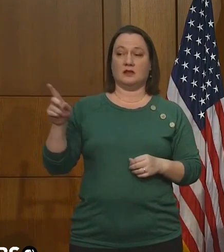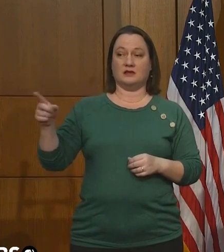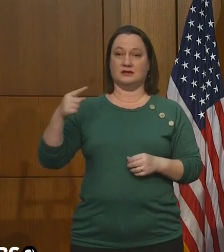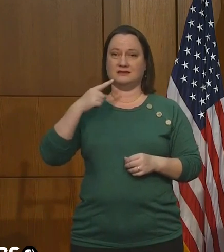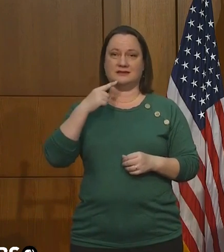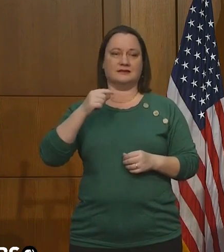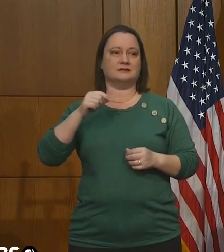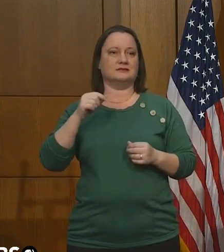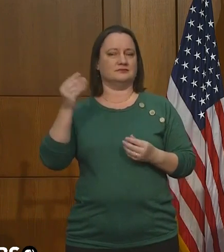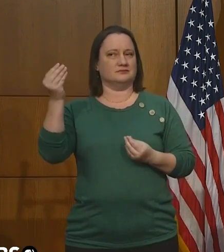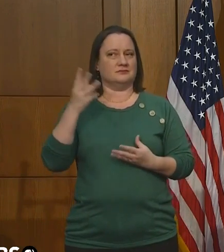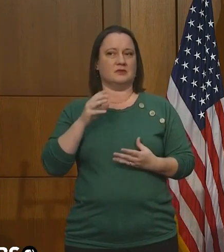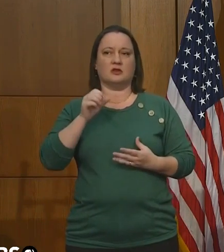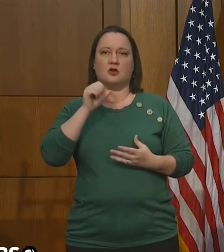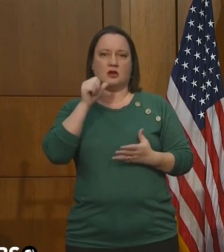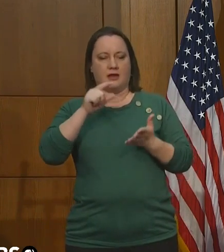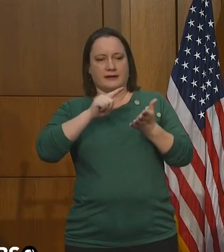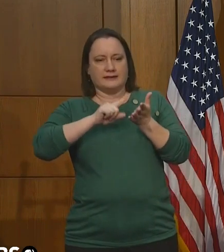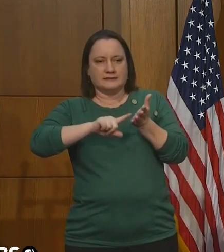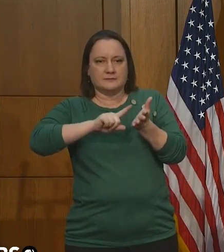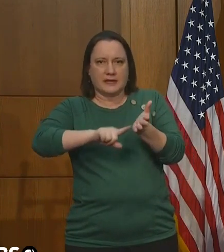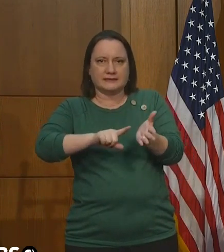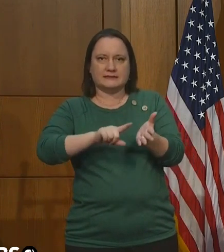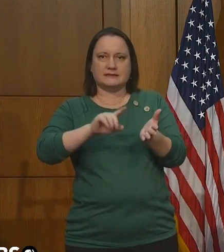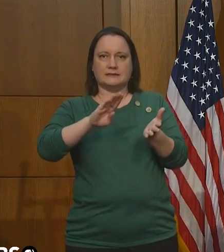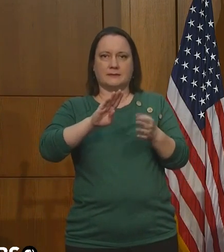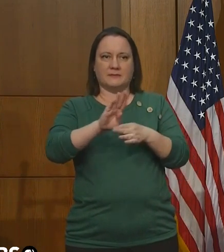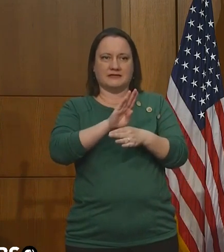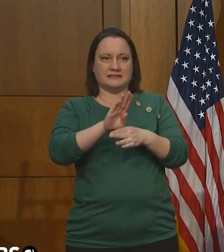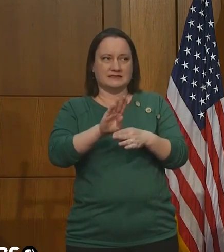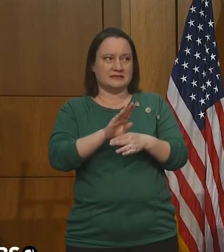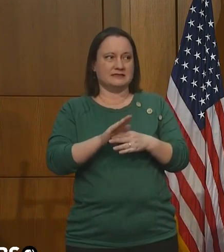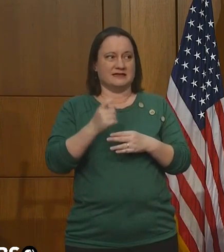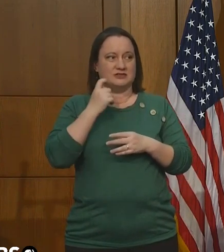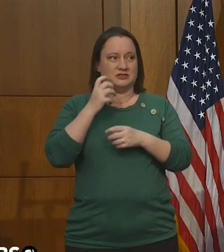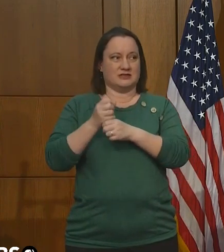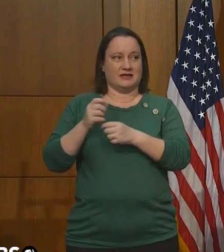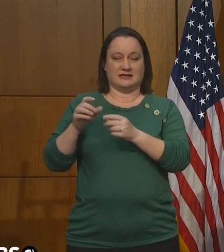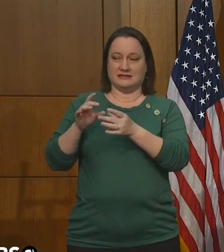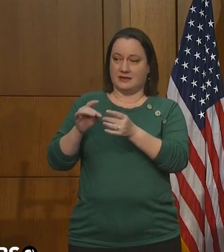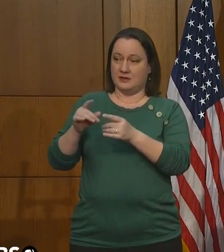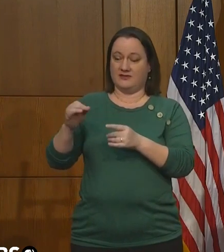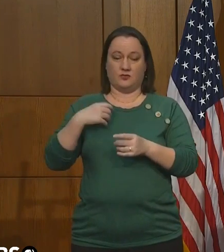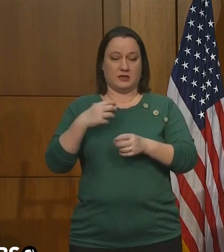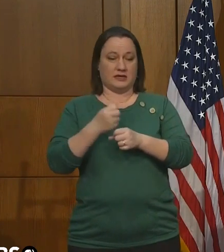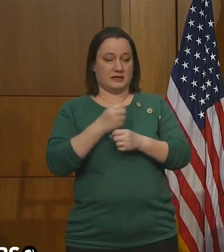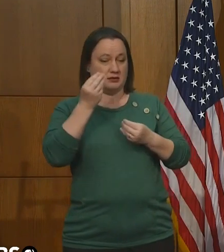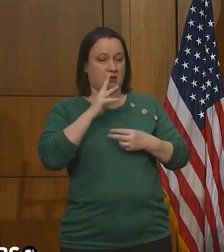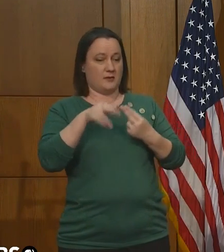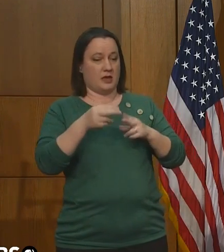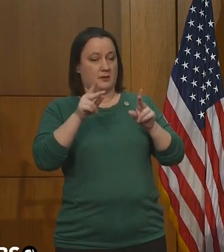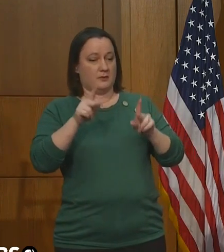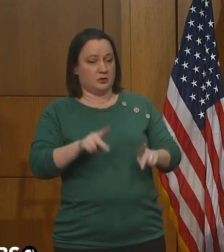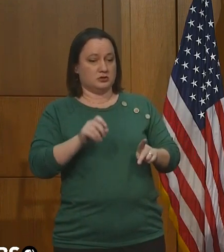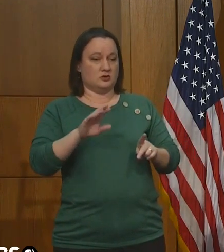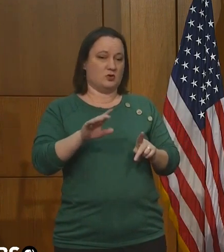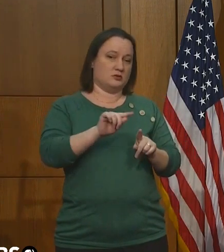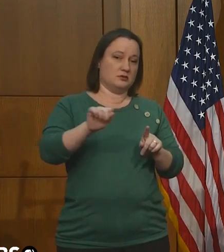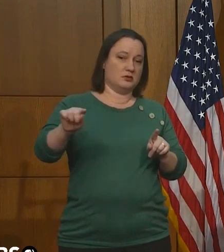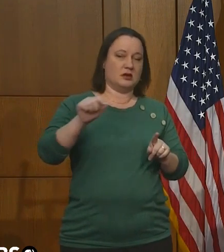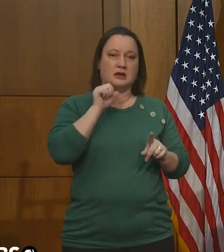conducting inspections of businesses, and also actually just got a statement: if we receive information about an individual or individuals